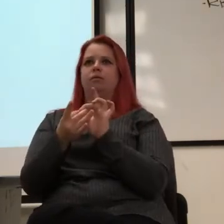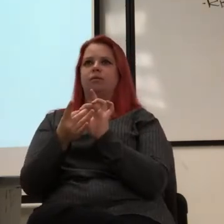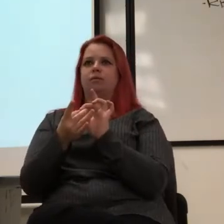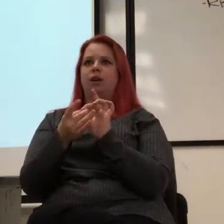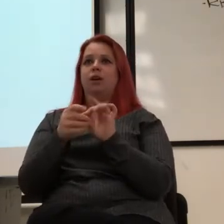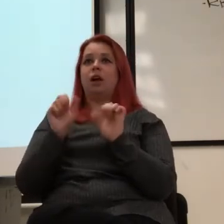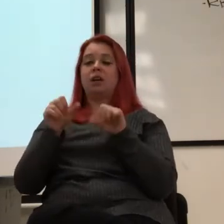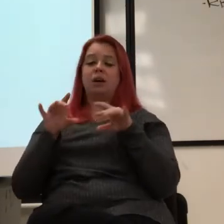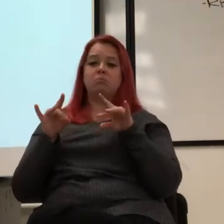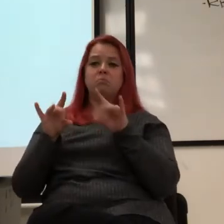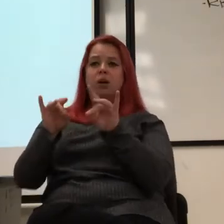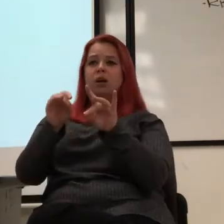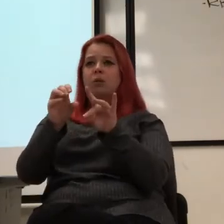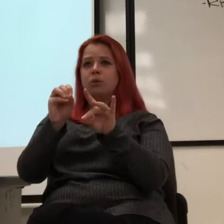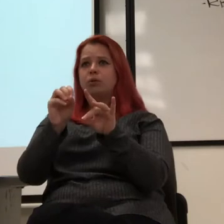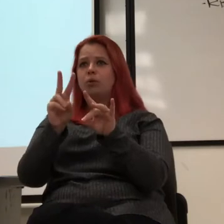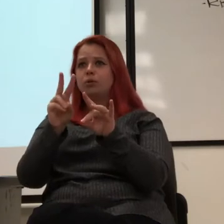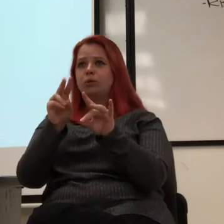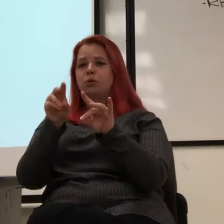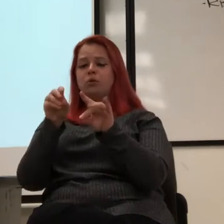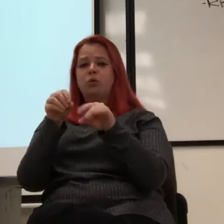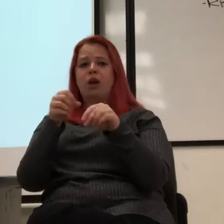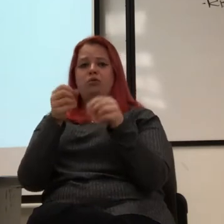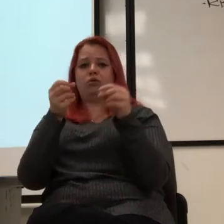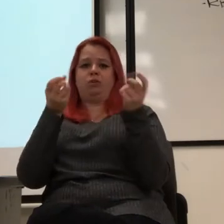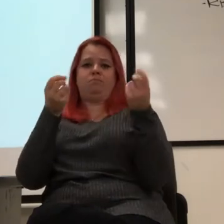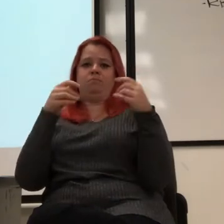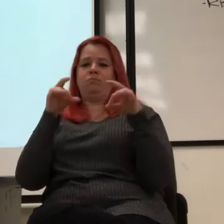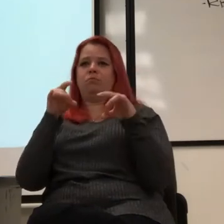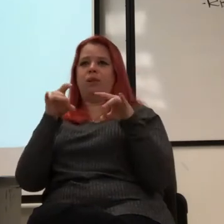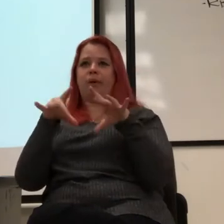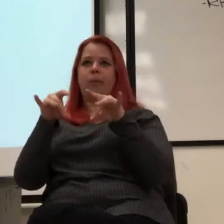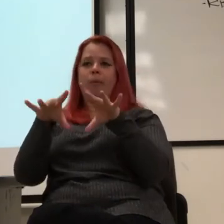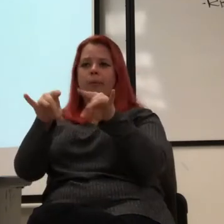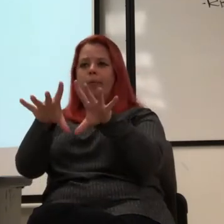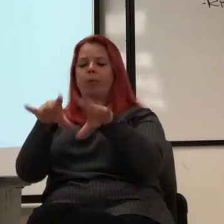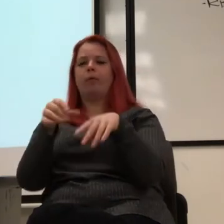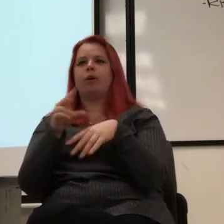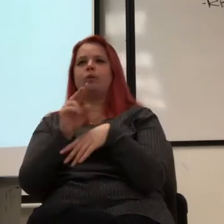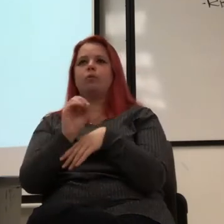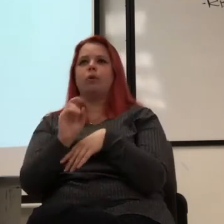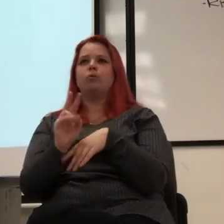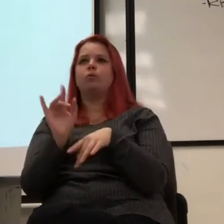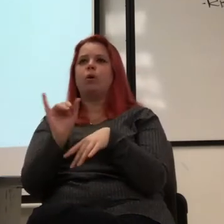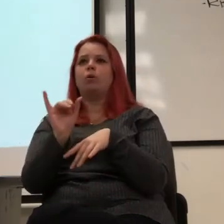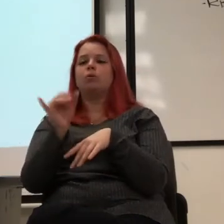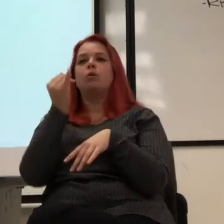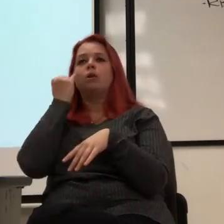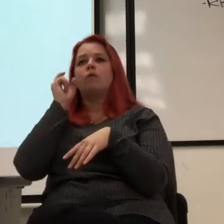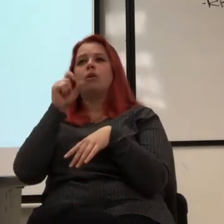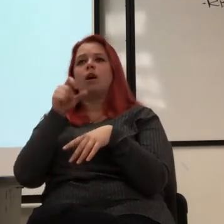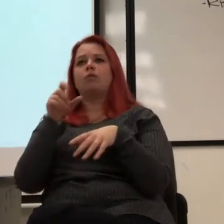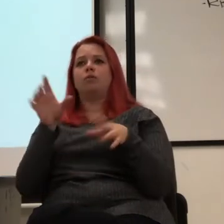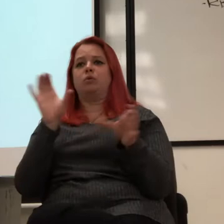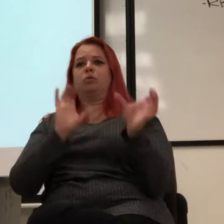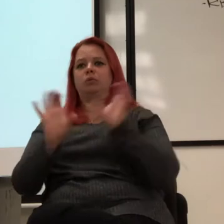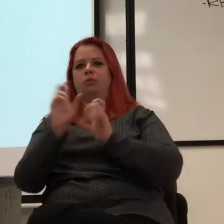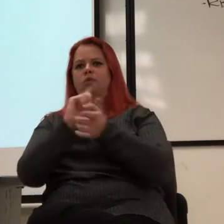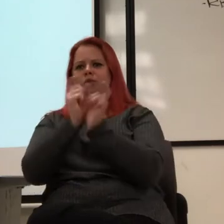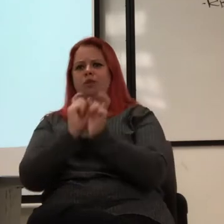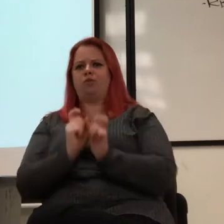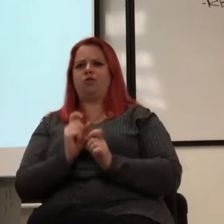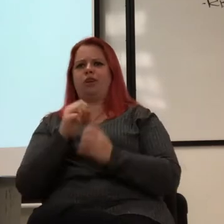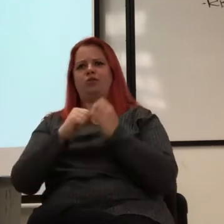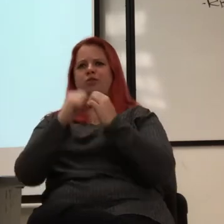pick it up as O2 and drop it off as O2. That's great because If you had to do chemistry, it gets kind of